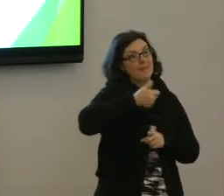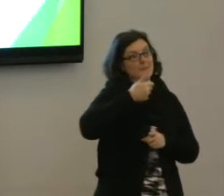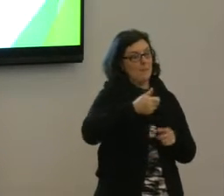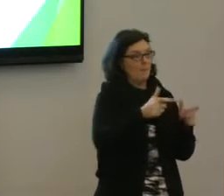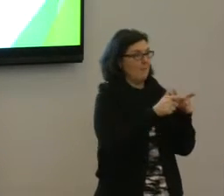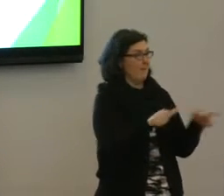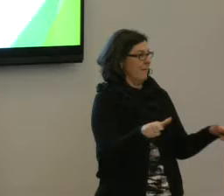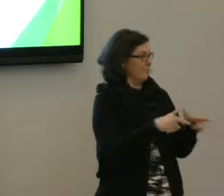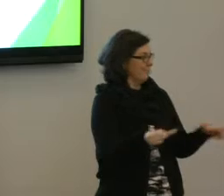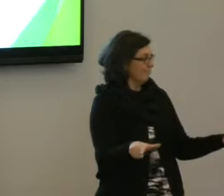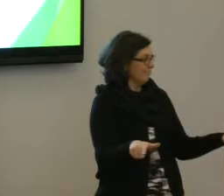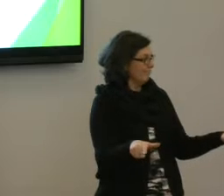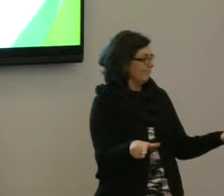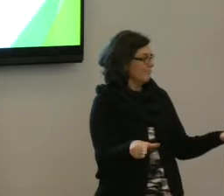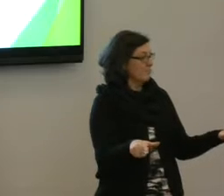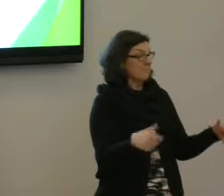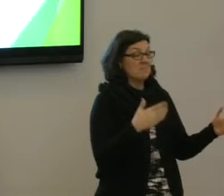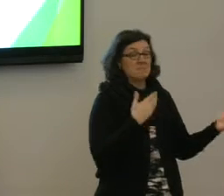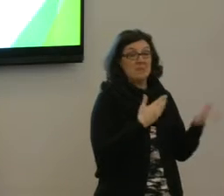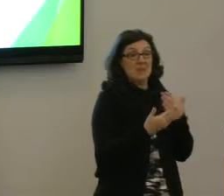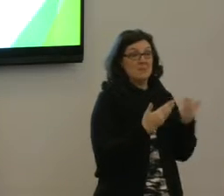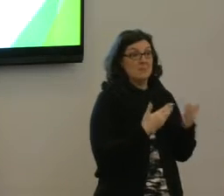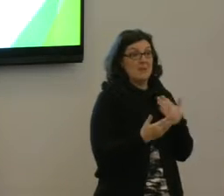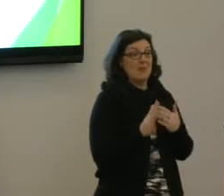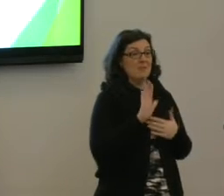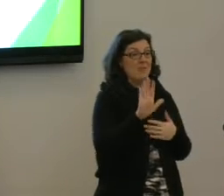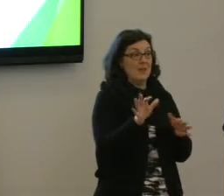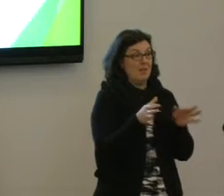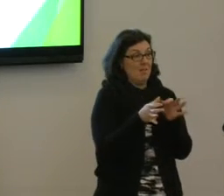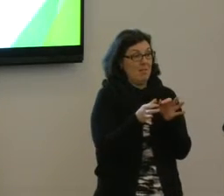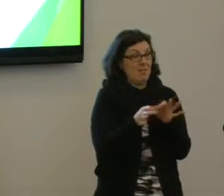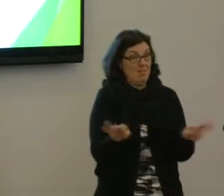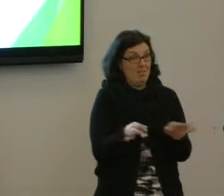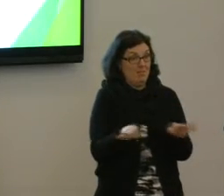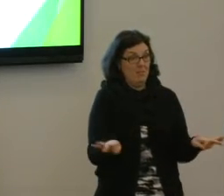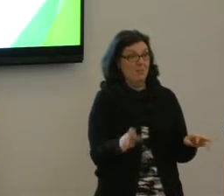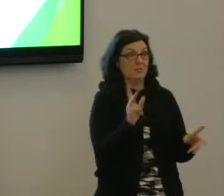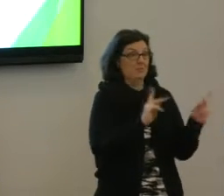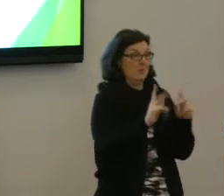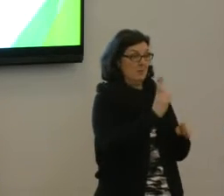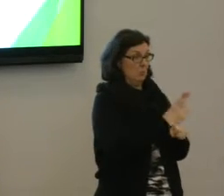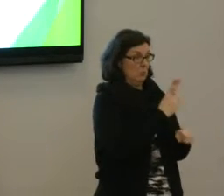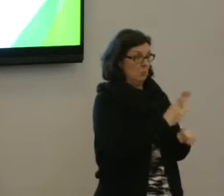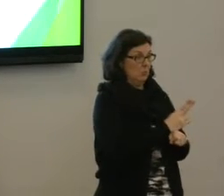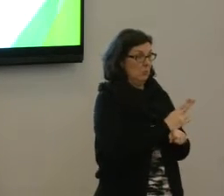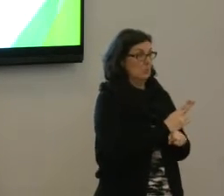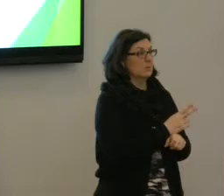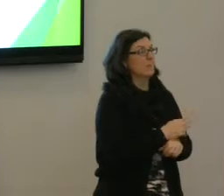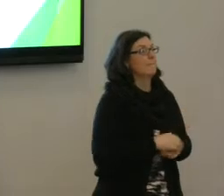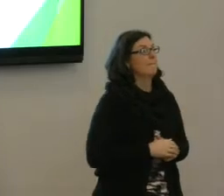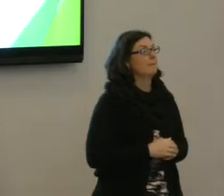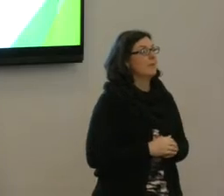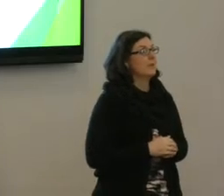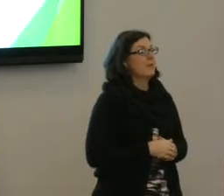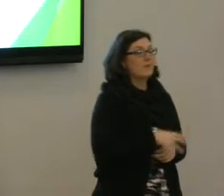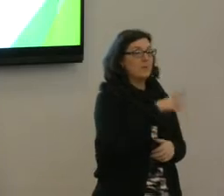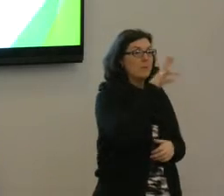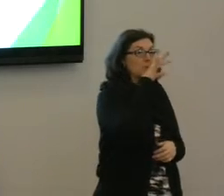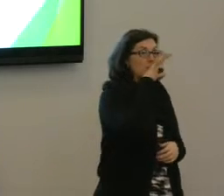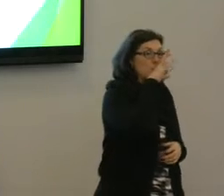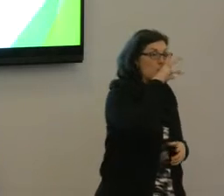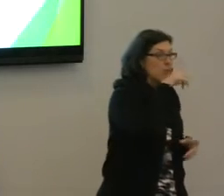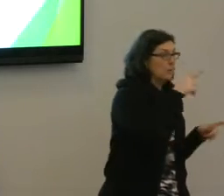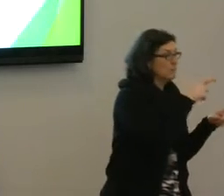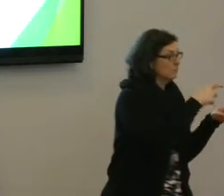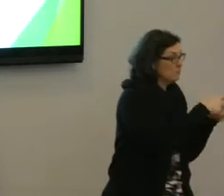tongue. So no matter what kind of language people might use, whether it be spoken word,